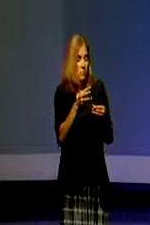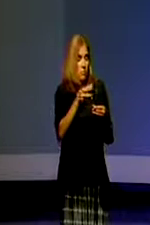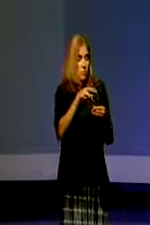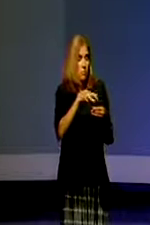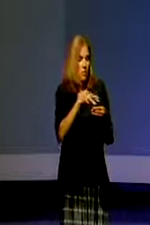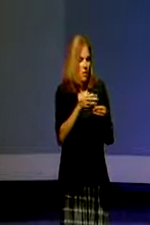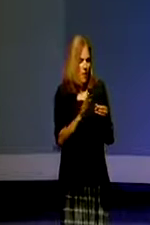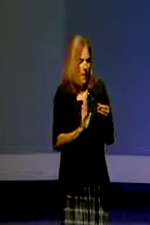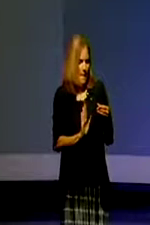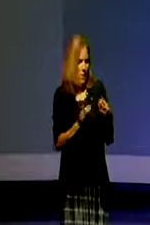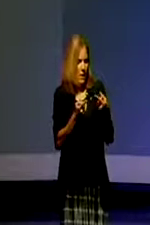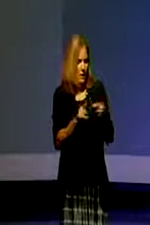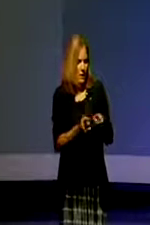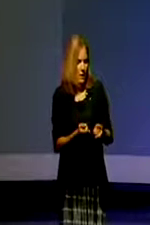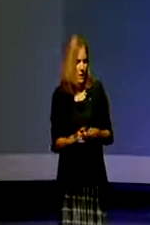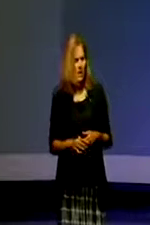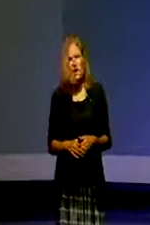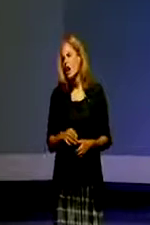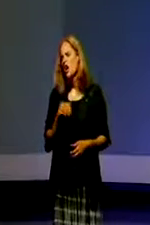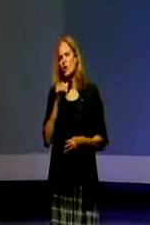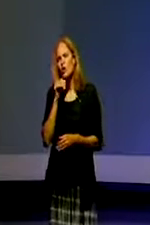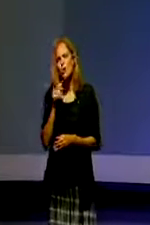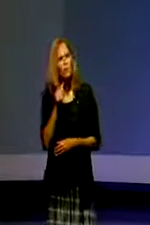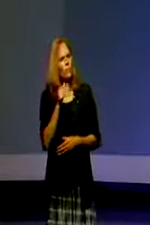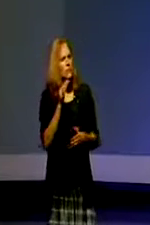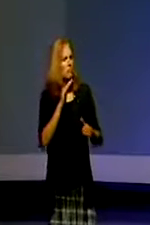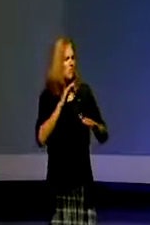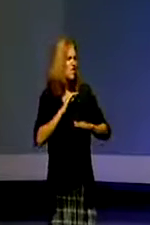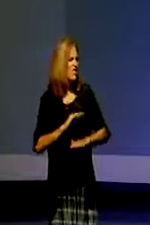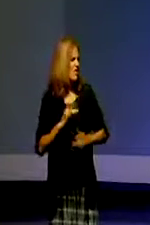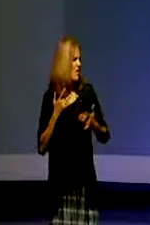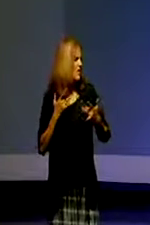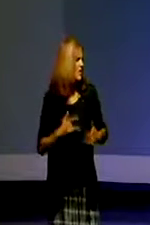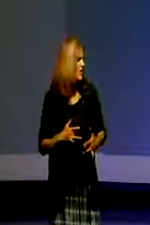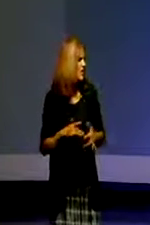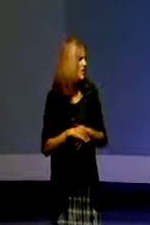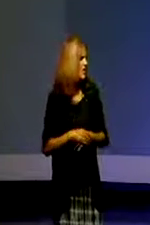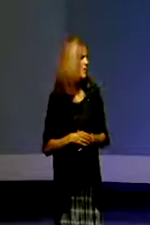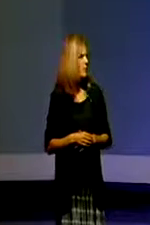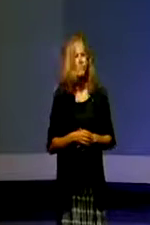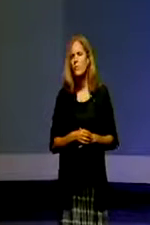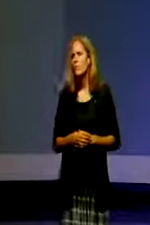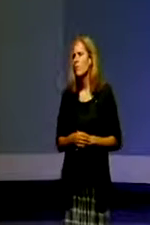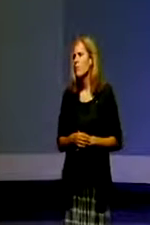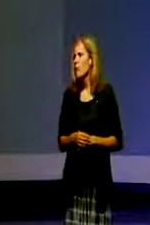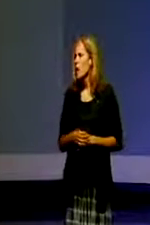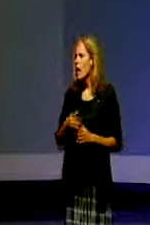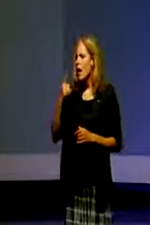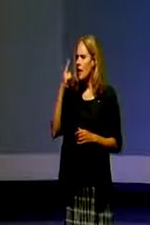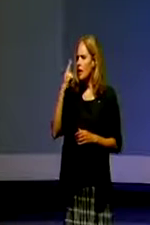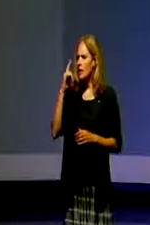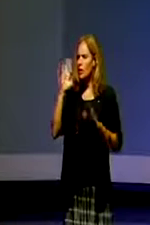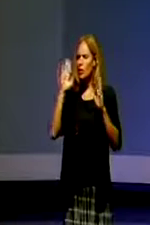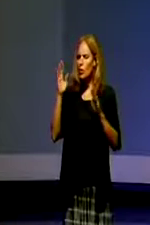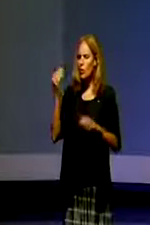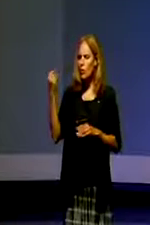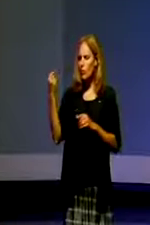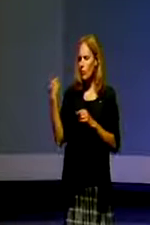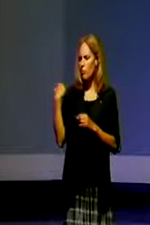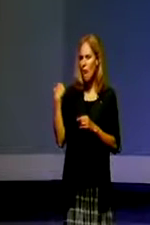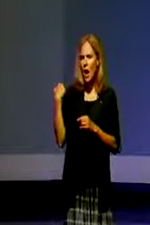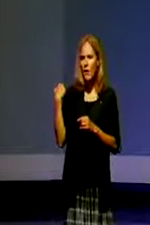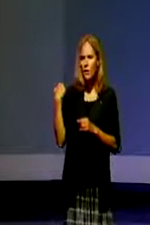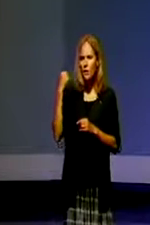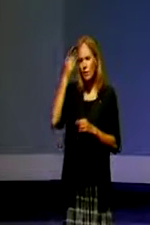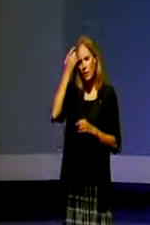something miraculous happens. So don't be discouraged. And I think this is also a great reminder to us